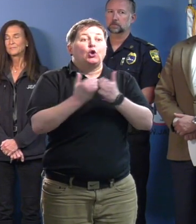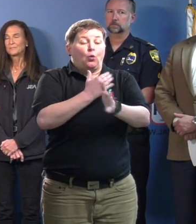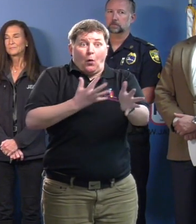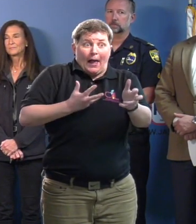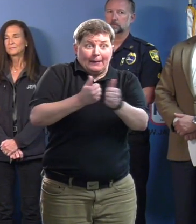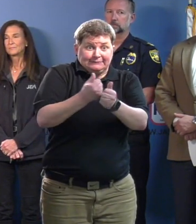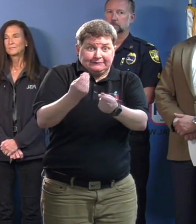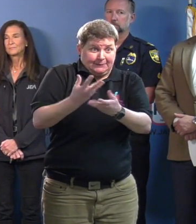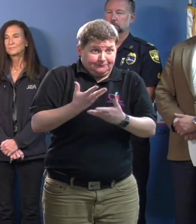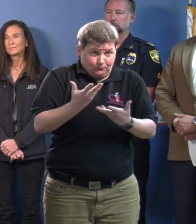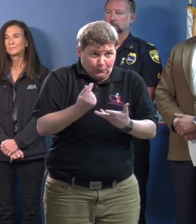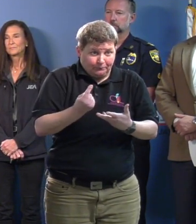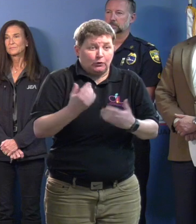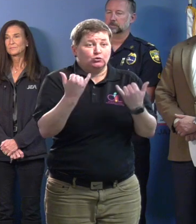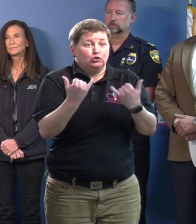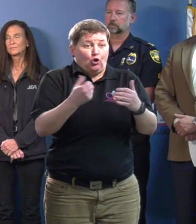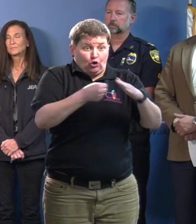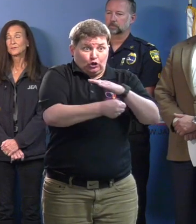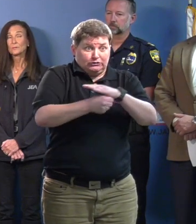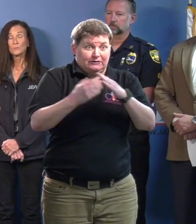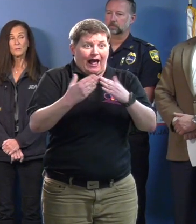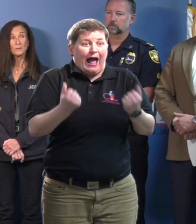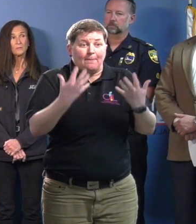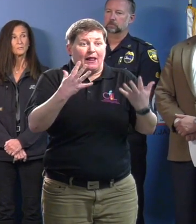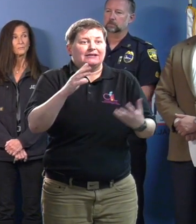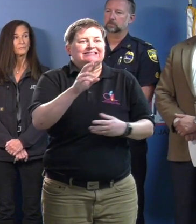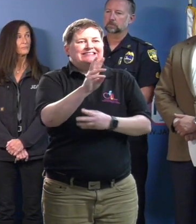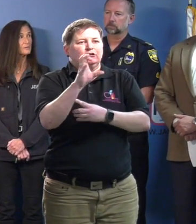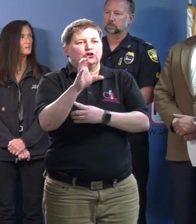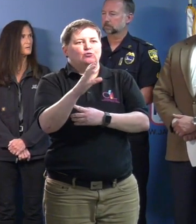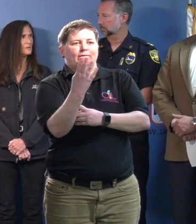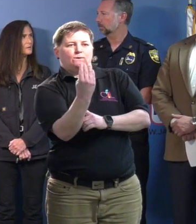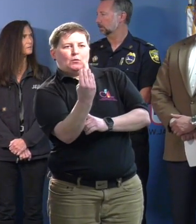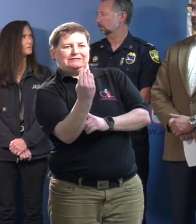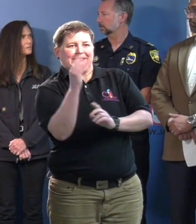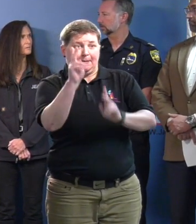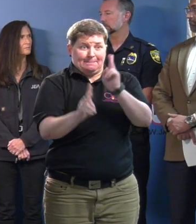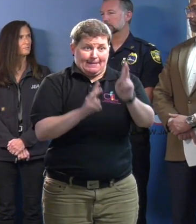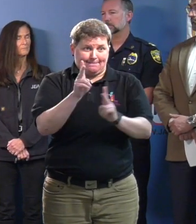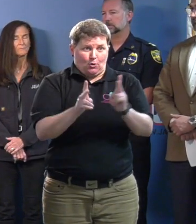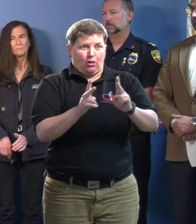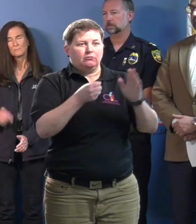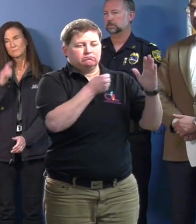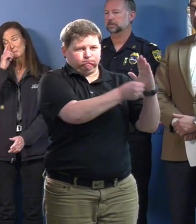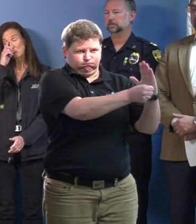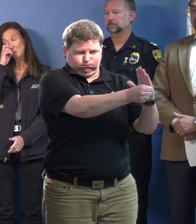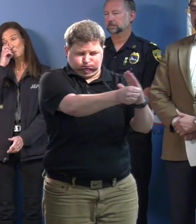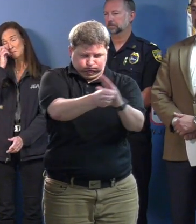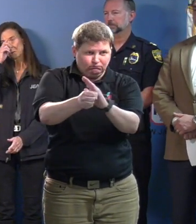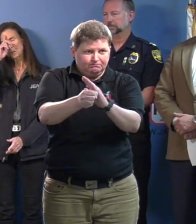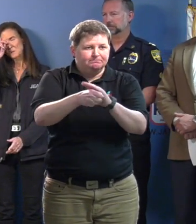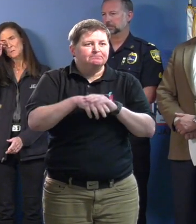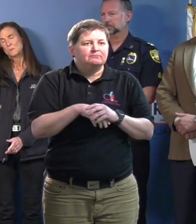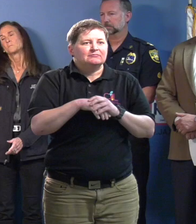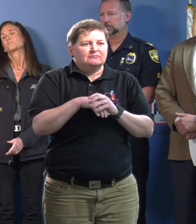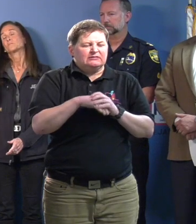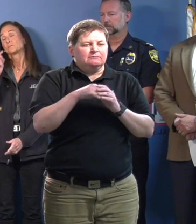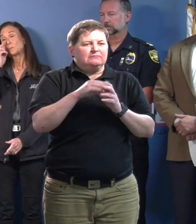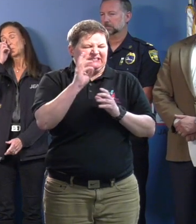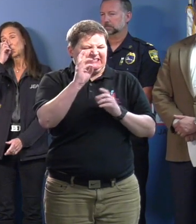here's our current shelter numbers. We have 614 people that are sheltering in our 6 shelters.